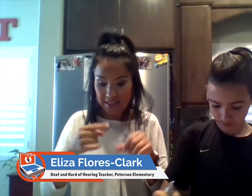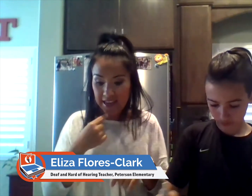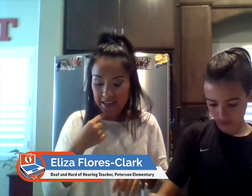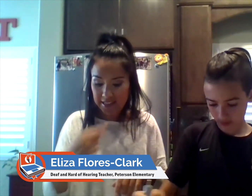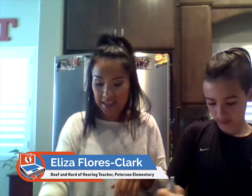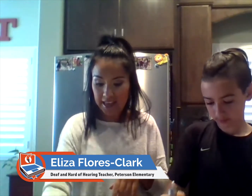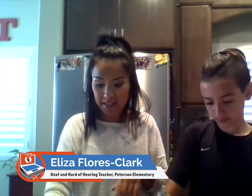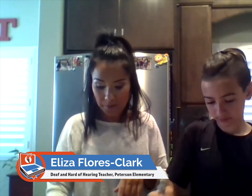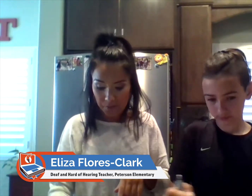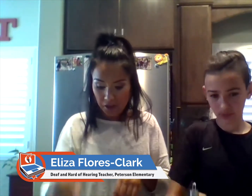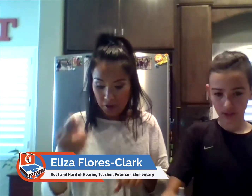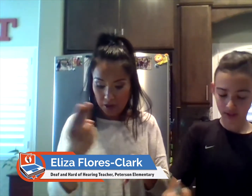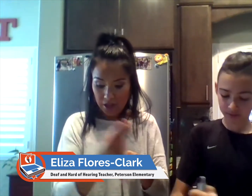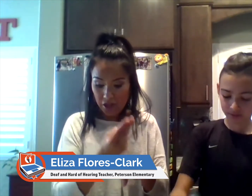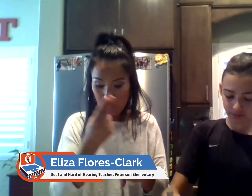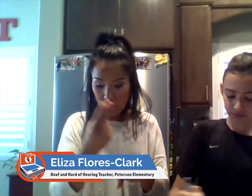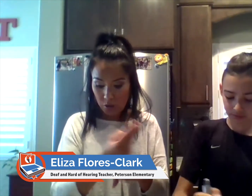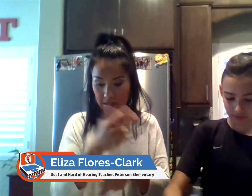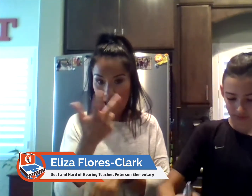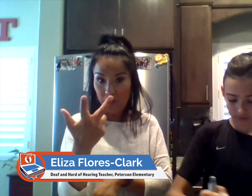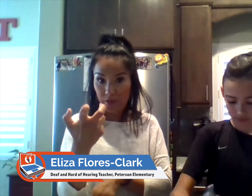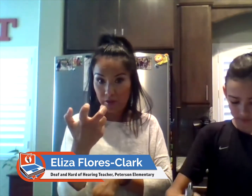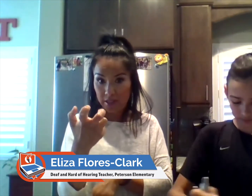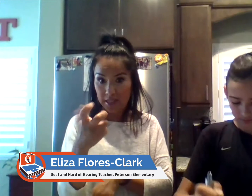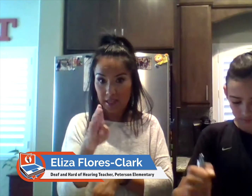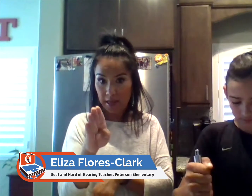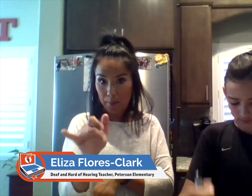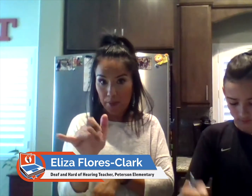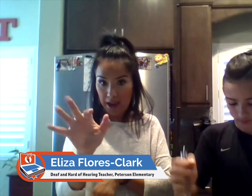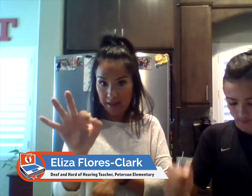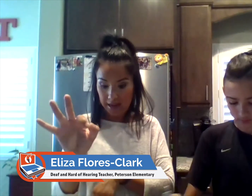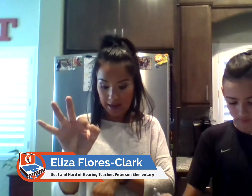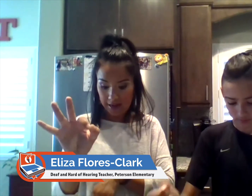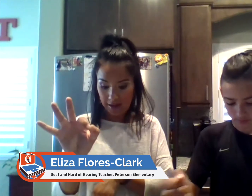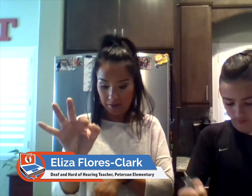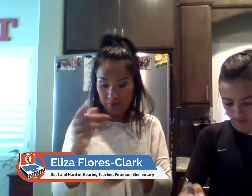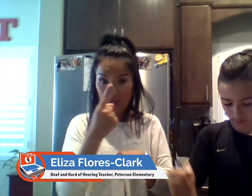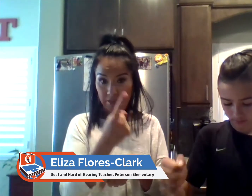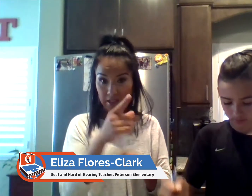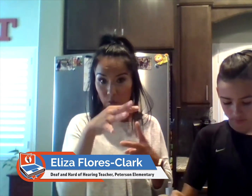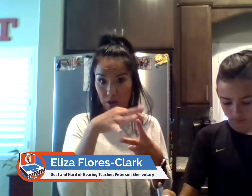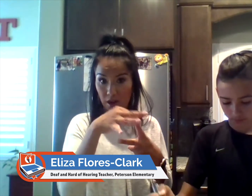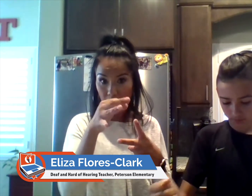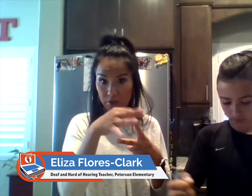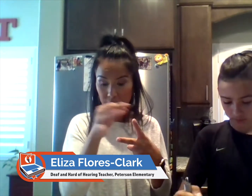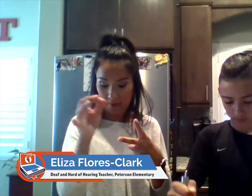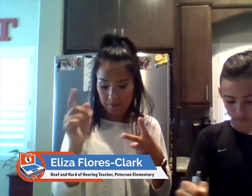It says, can you use a 13 by 9? That's one option.